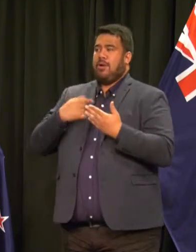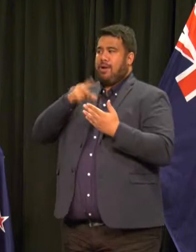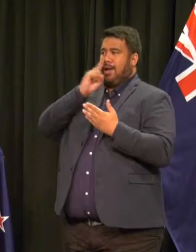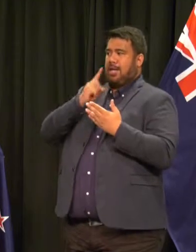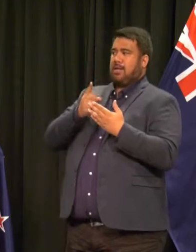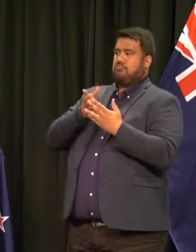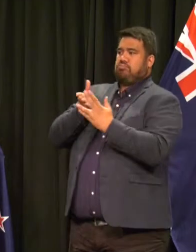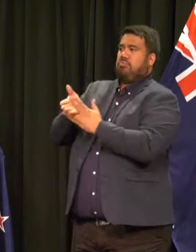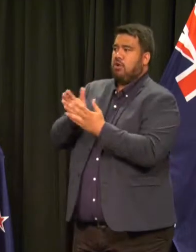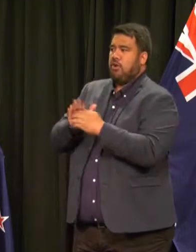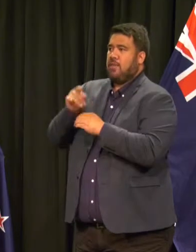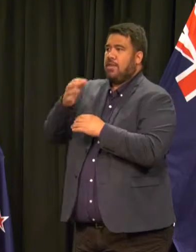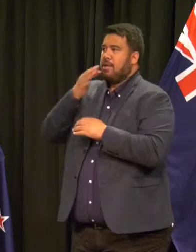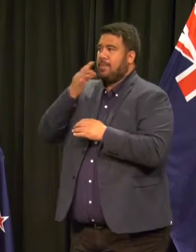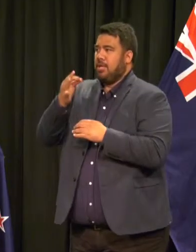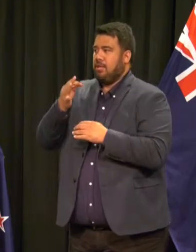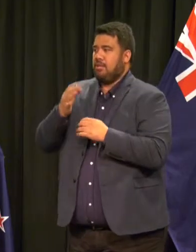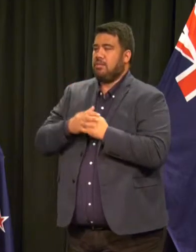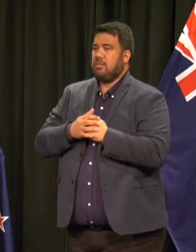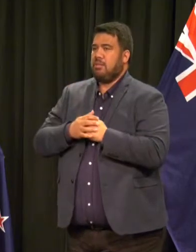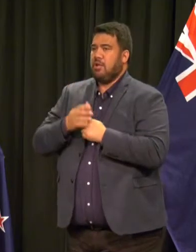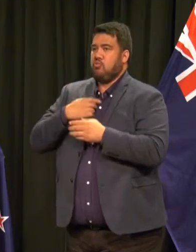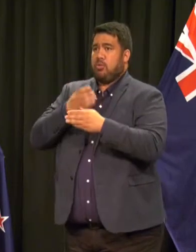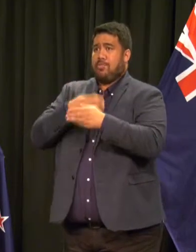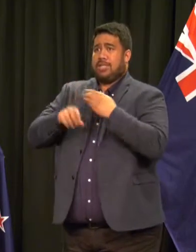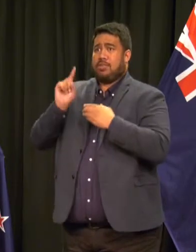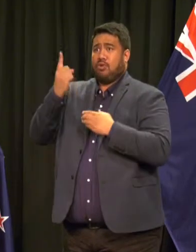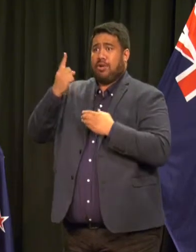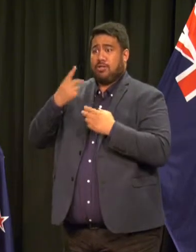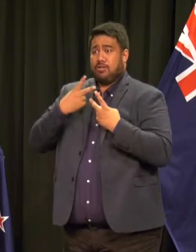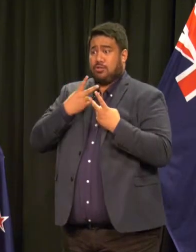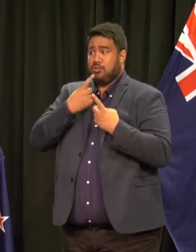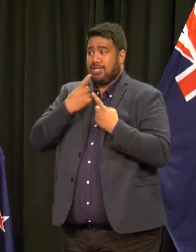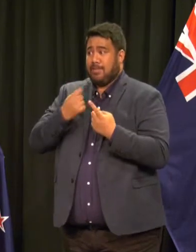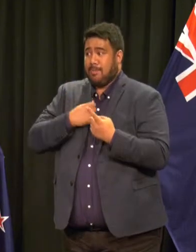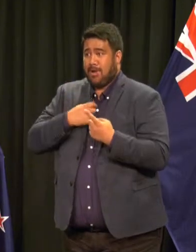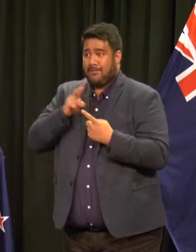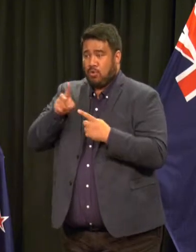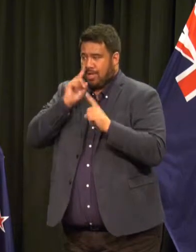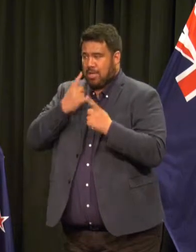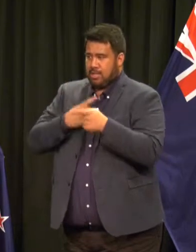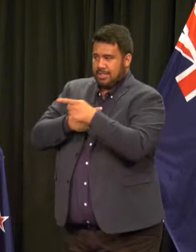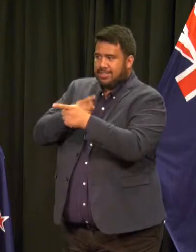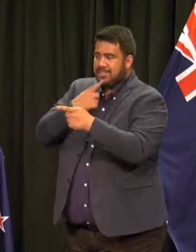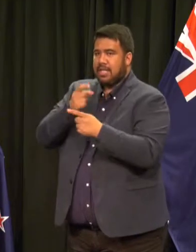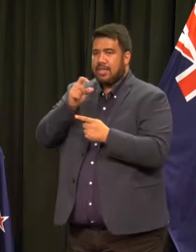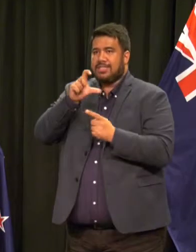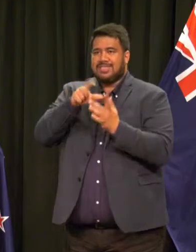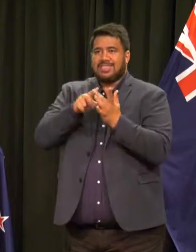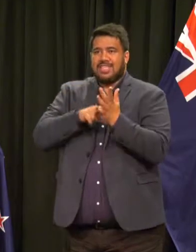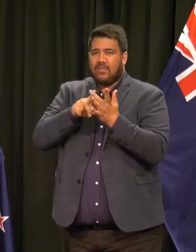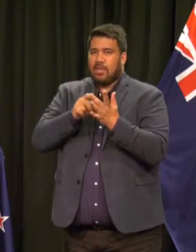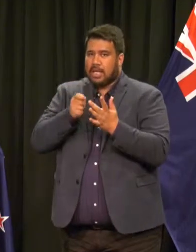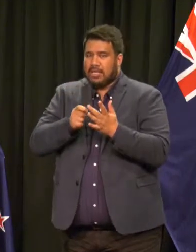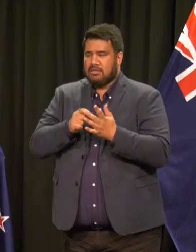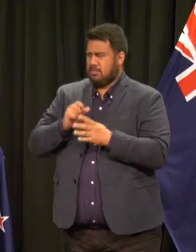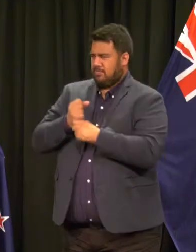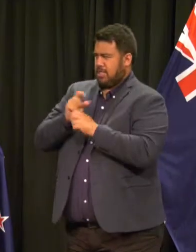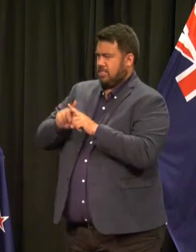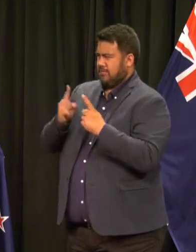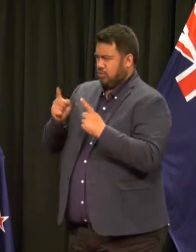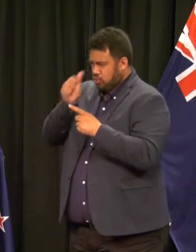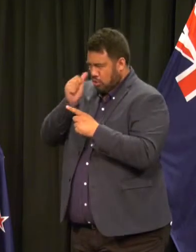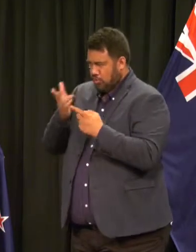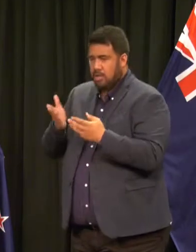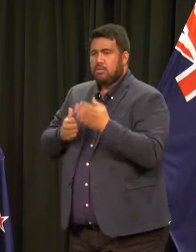giving even the standing for the Prime Minister my view. It's a civil case. Doesn't make any difference. Can I just ask Should you know